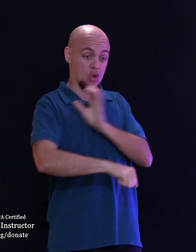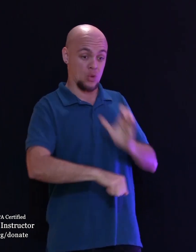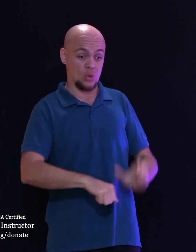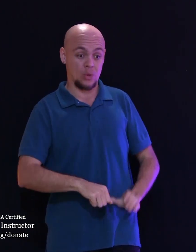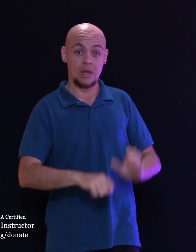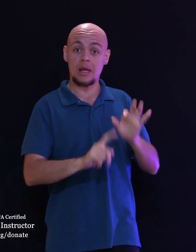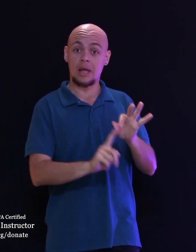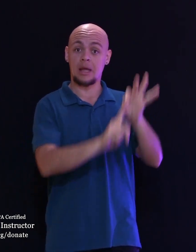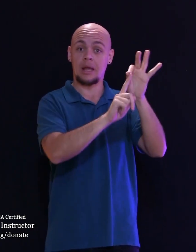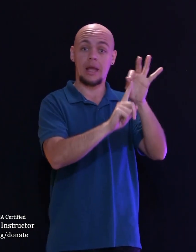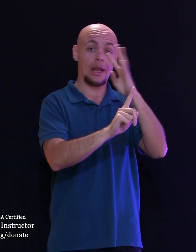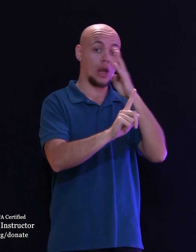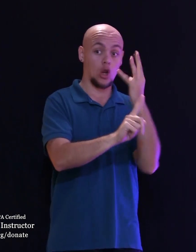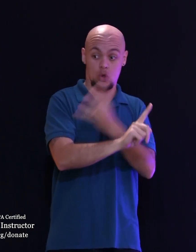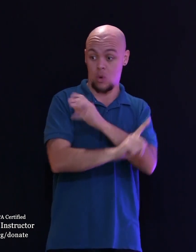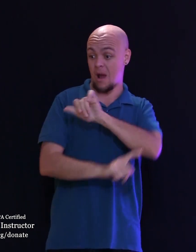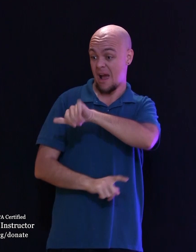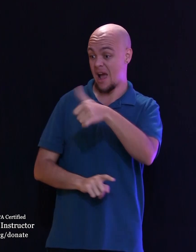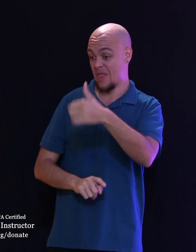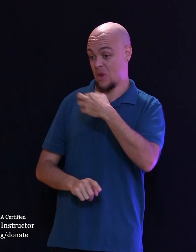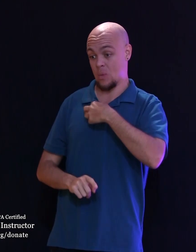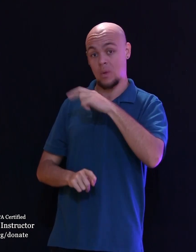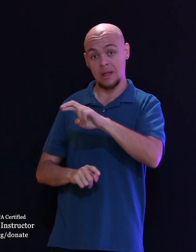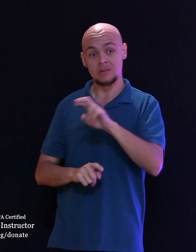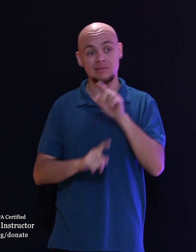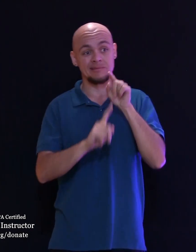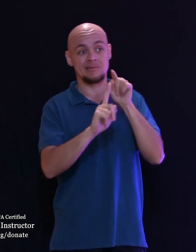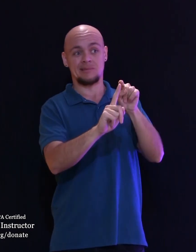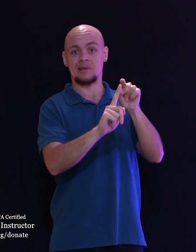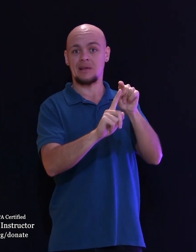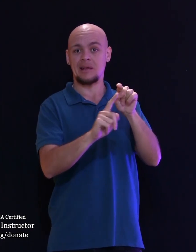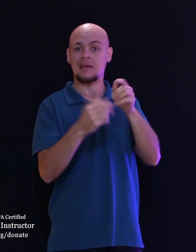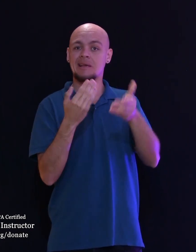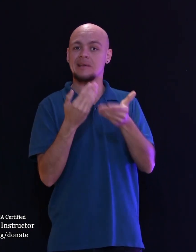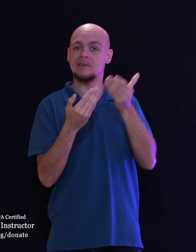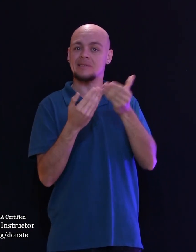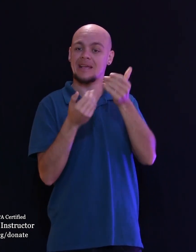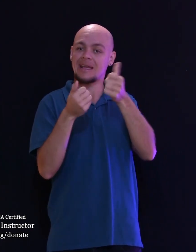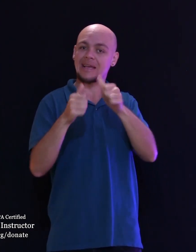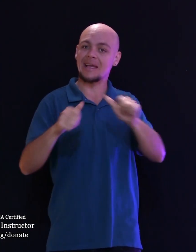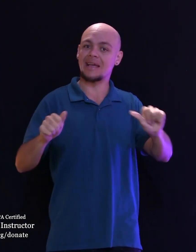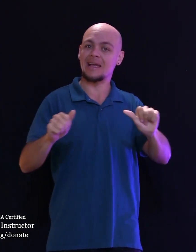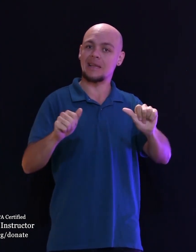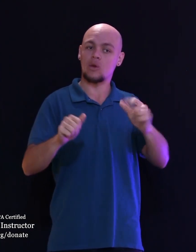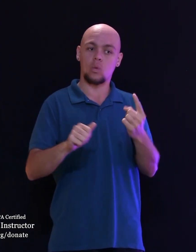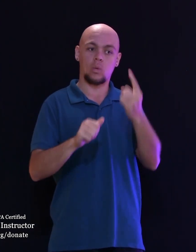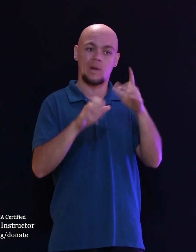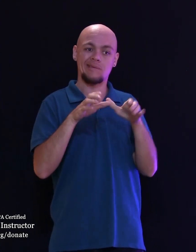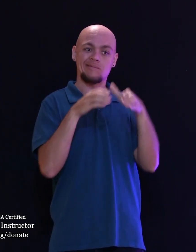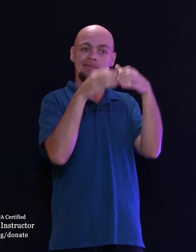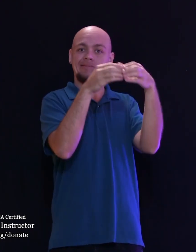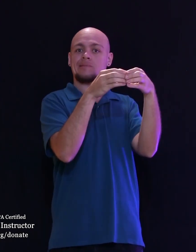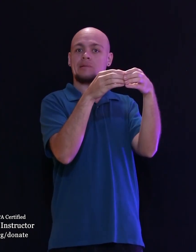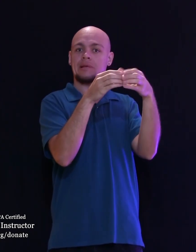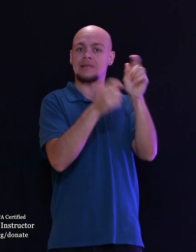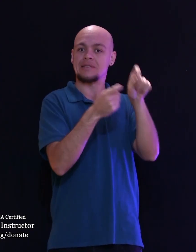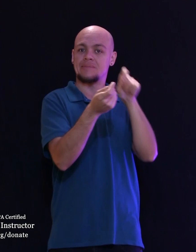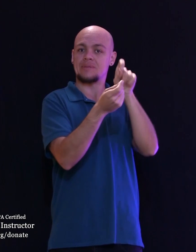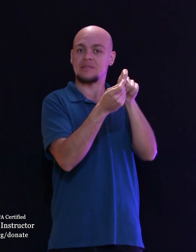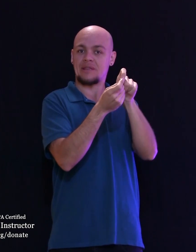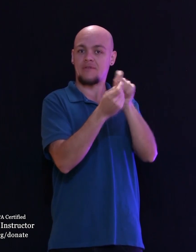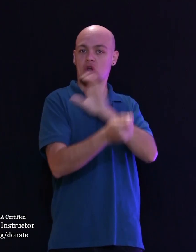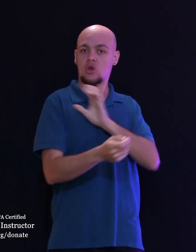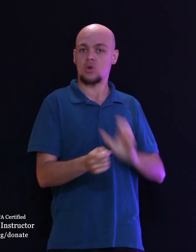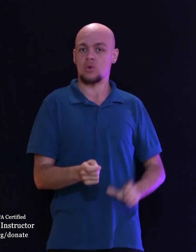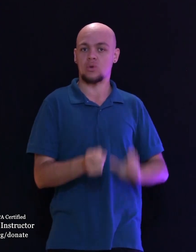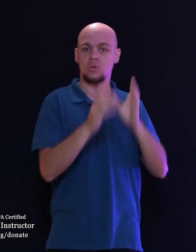in exclusion of all other religions may establish with the same ease any particular sect of Christians in exclusion